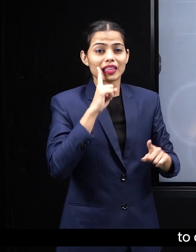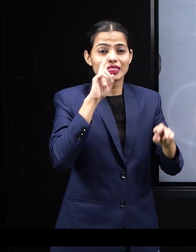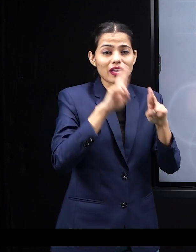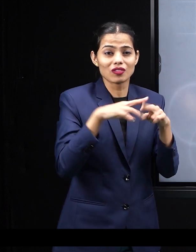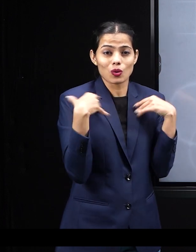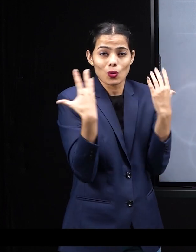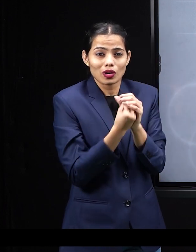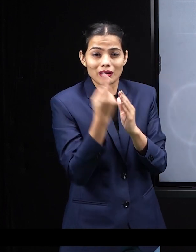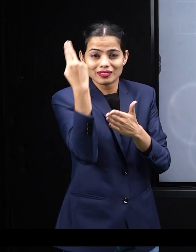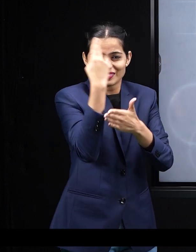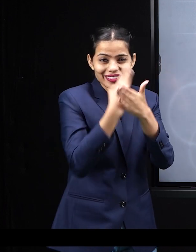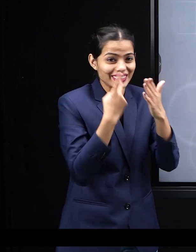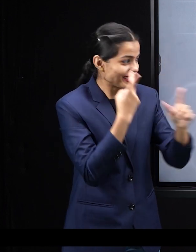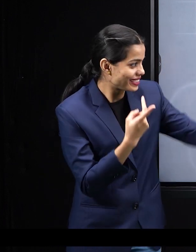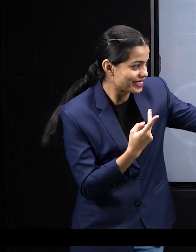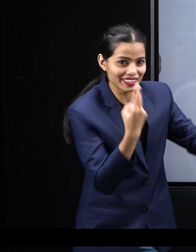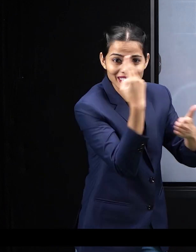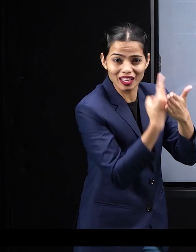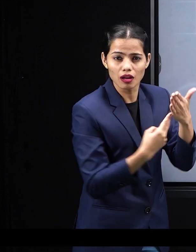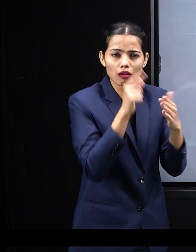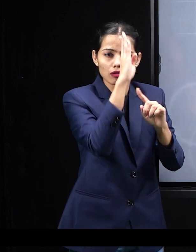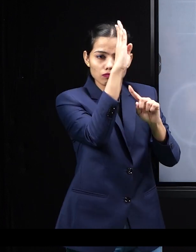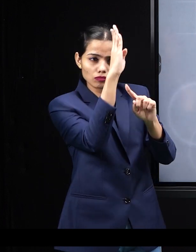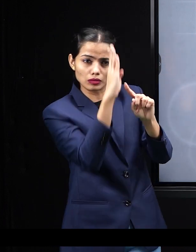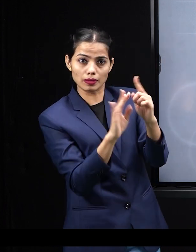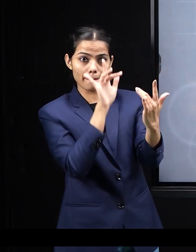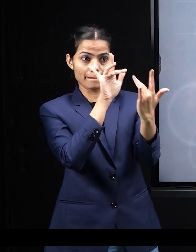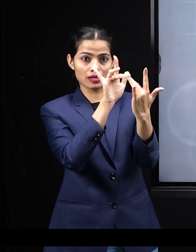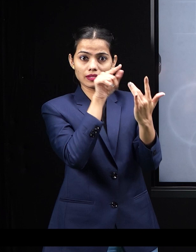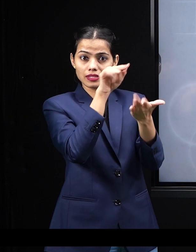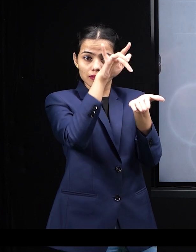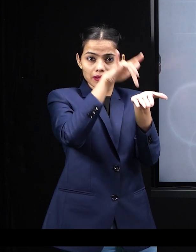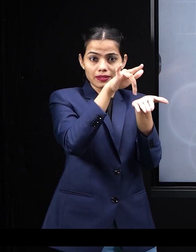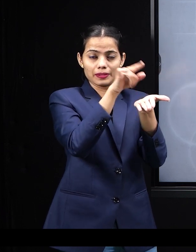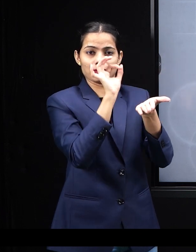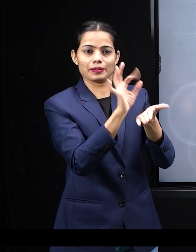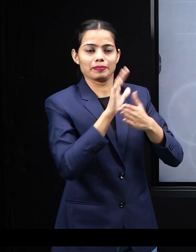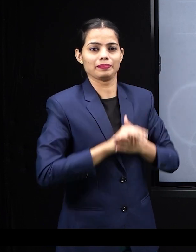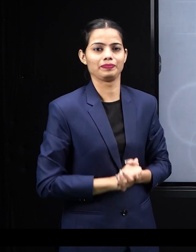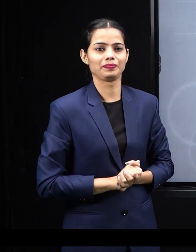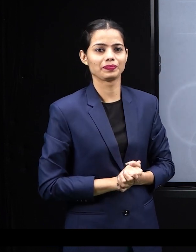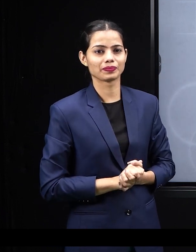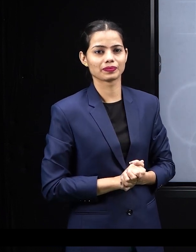If we draw a perpendicular from the center to the chord of the circle,